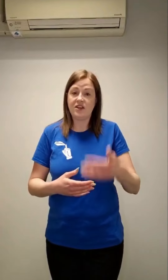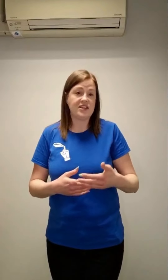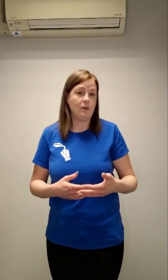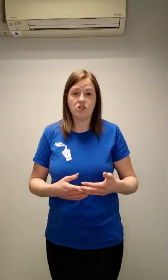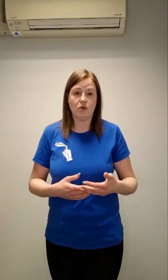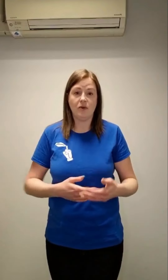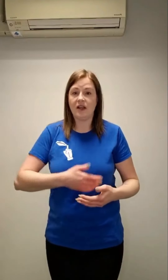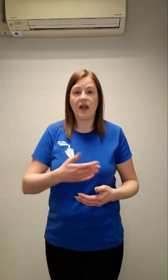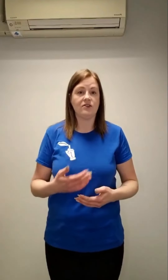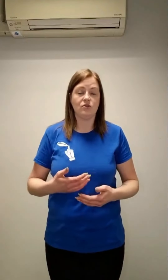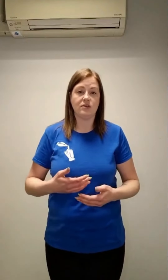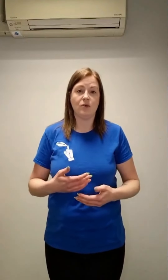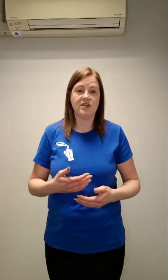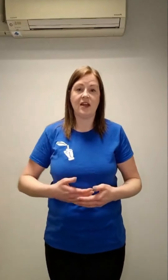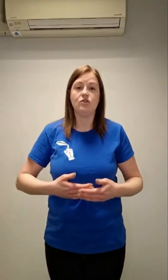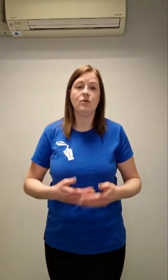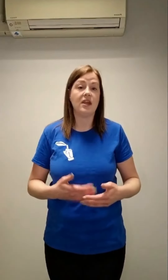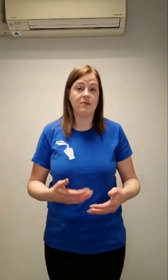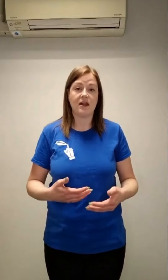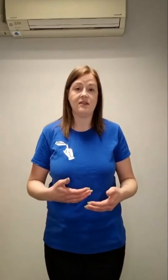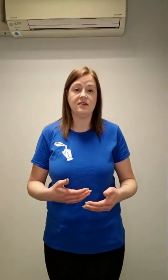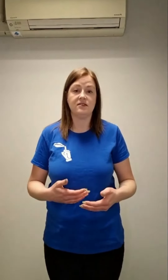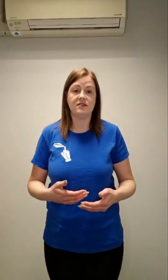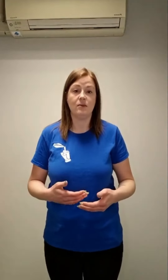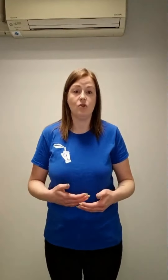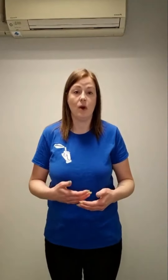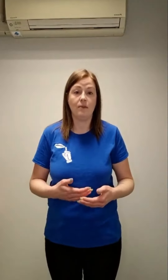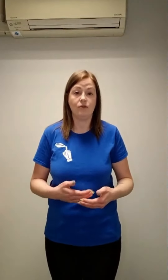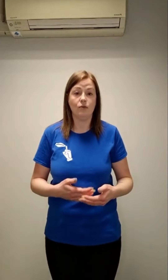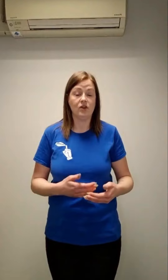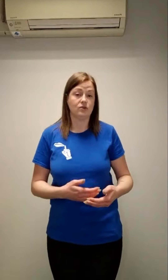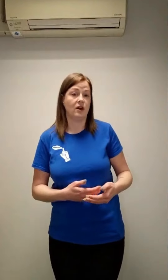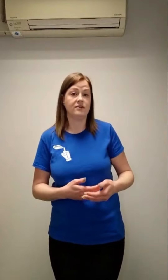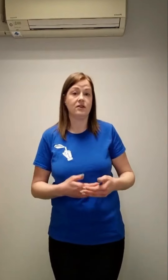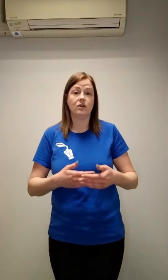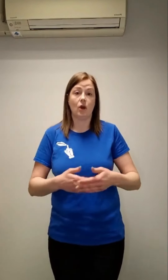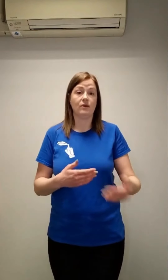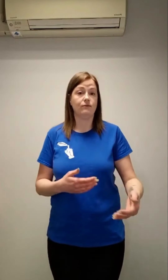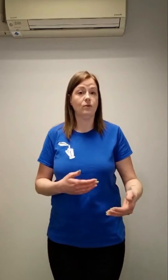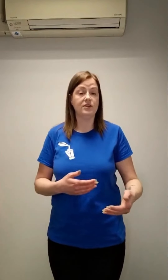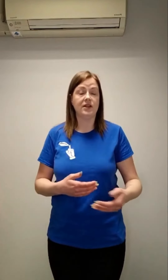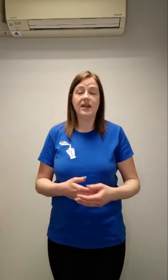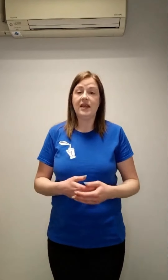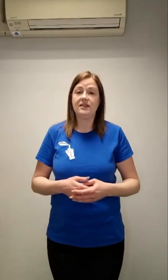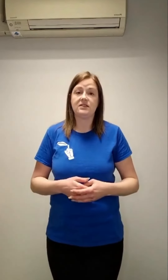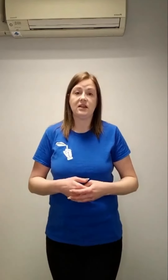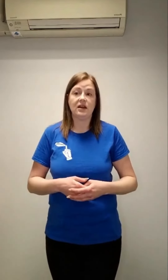out which is your working hand and your supporting hand, you keep that consistency when you are performing your signs going forward. It's